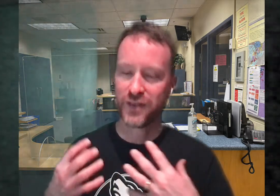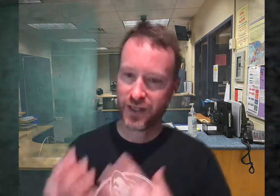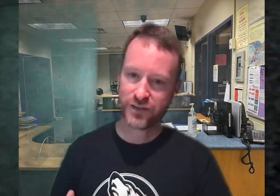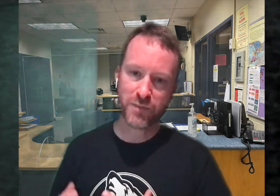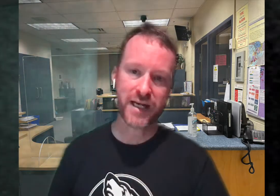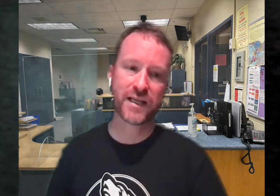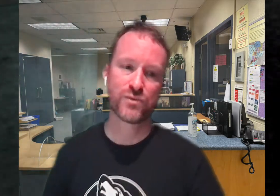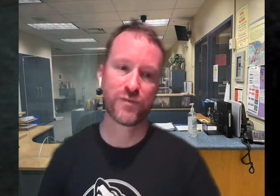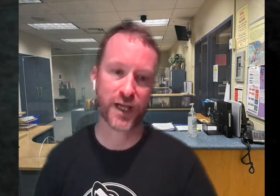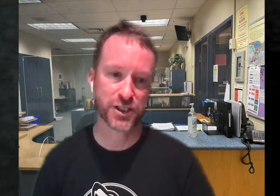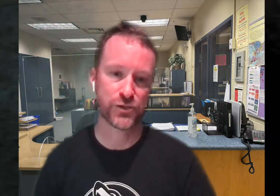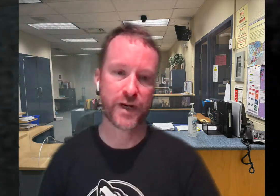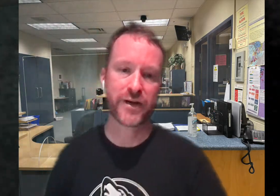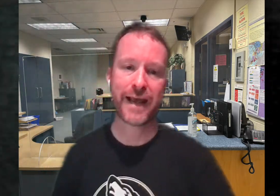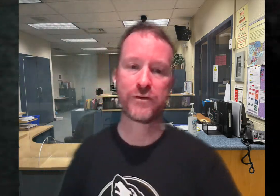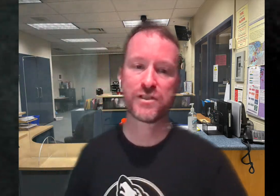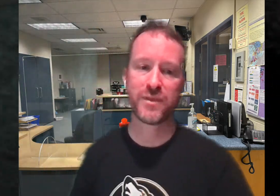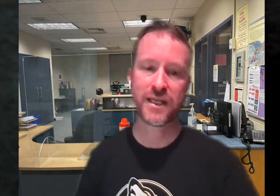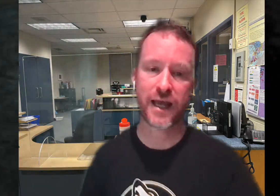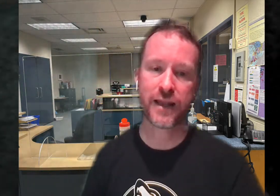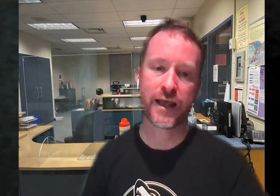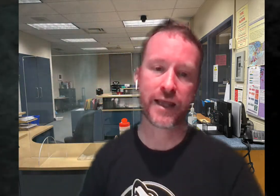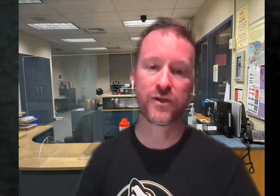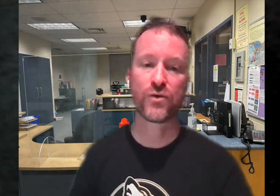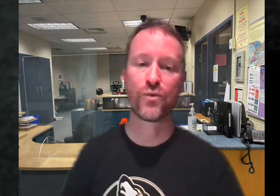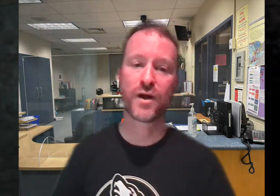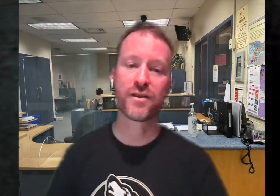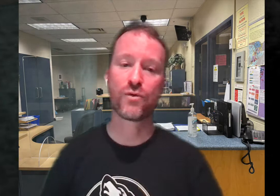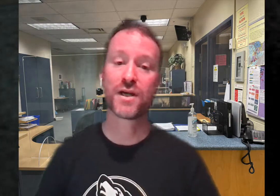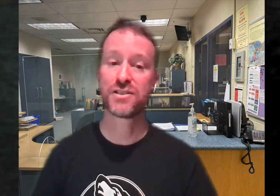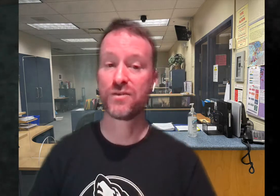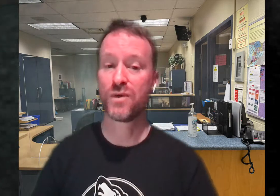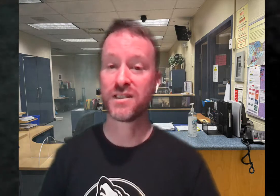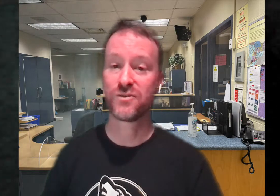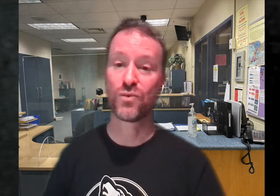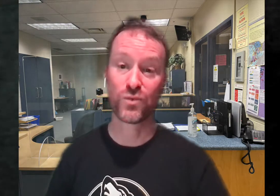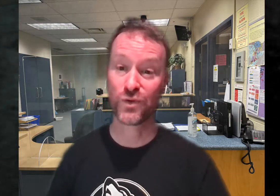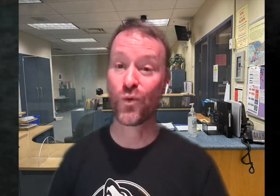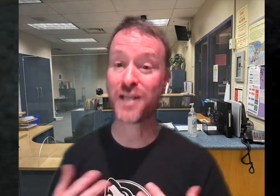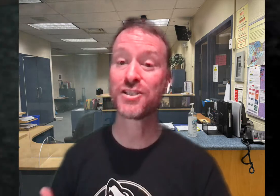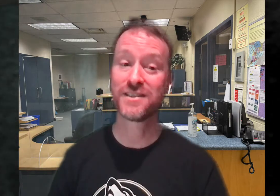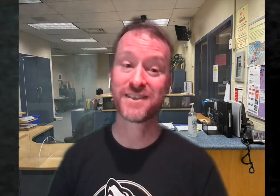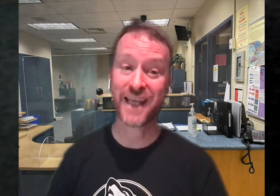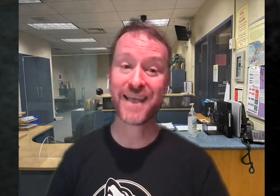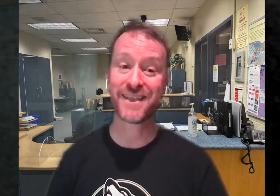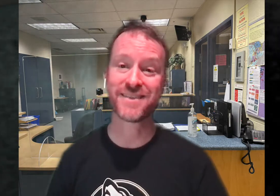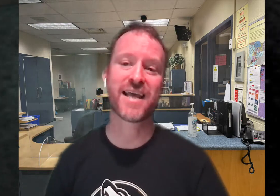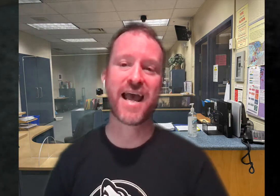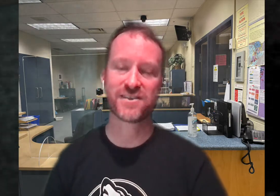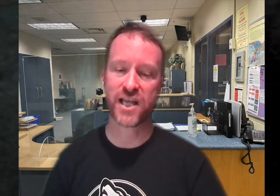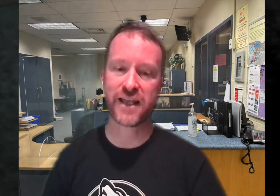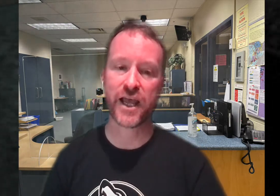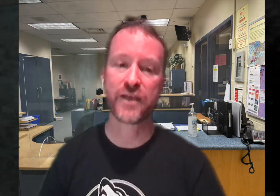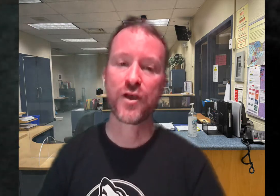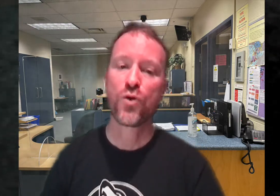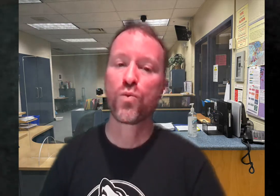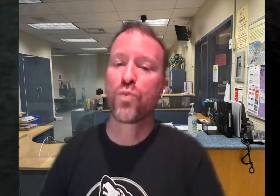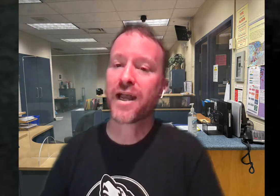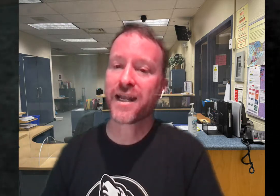this Monday's reflection around how to be an ally, one of the questions is, as an ally, what can I